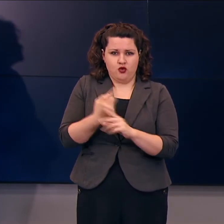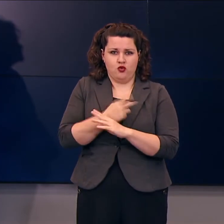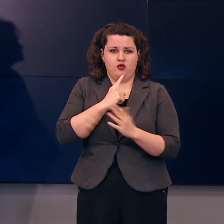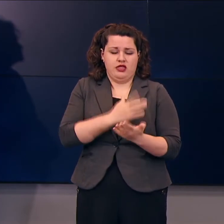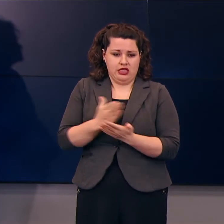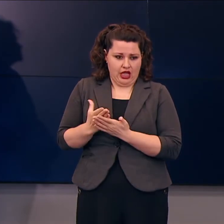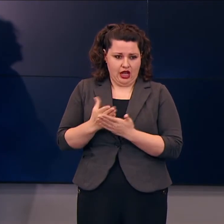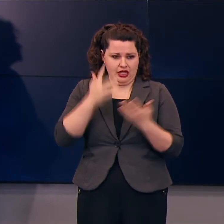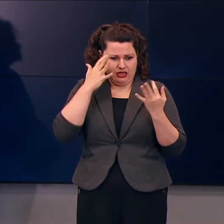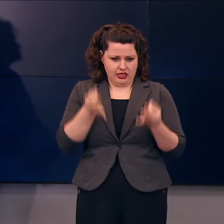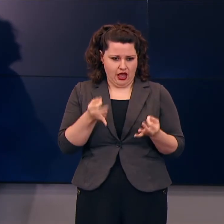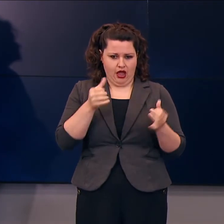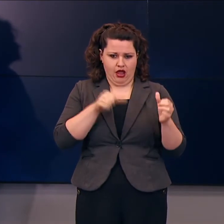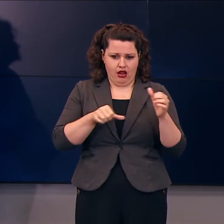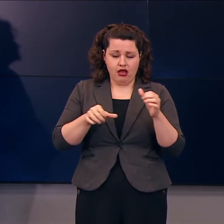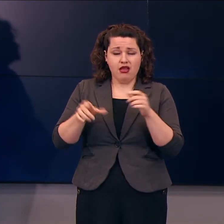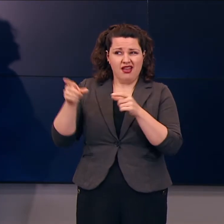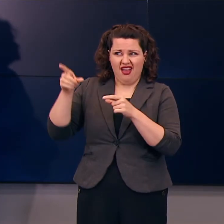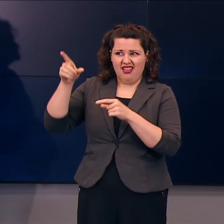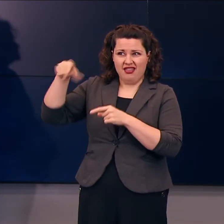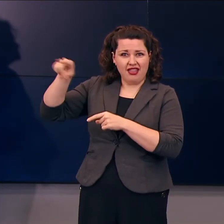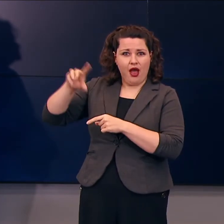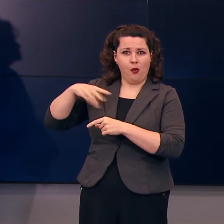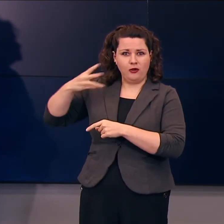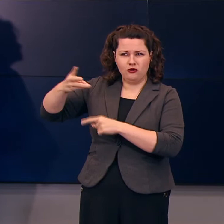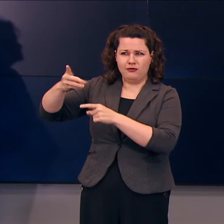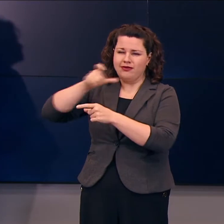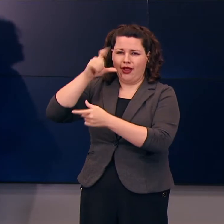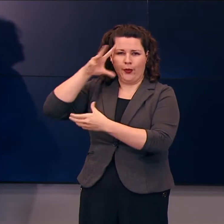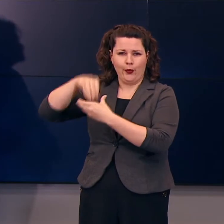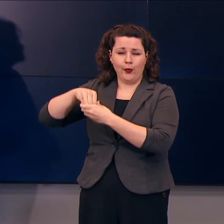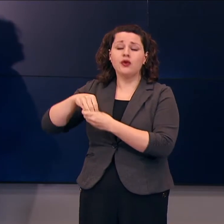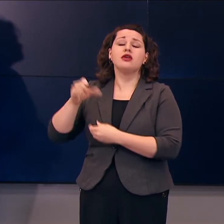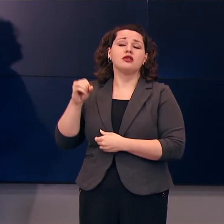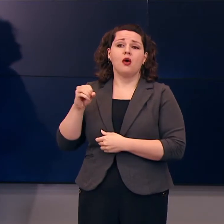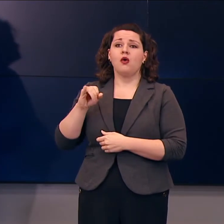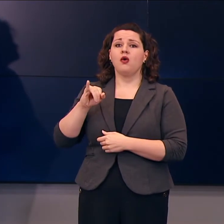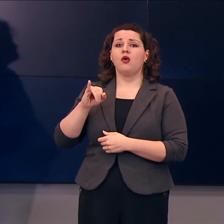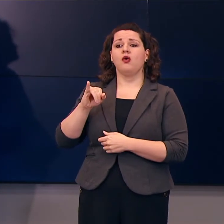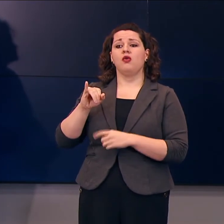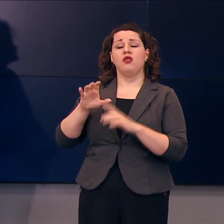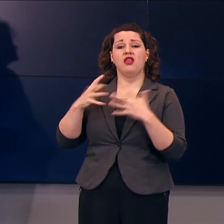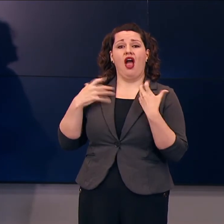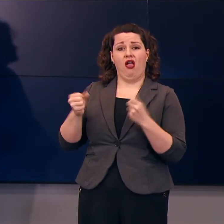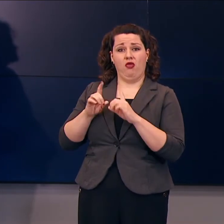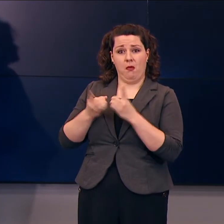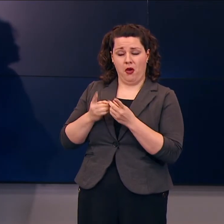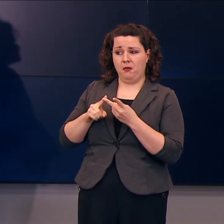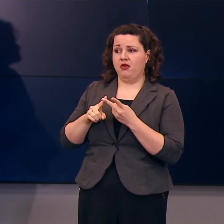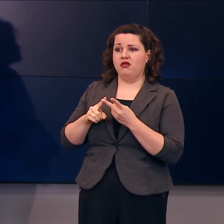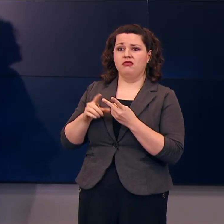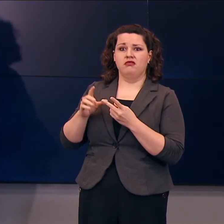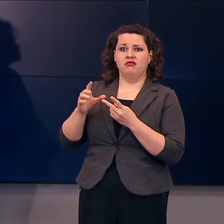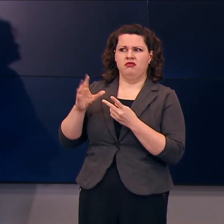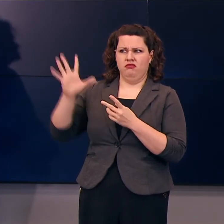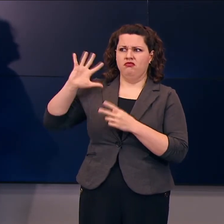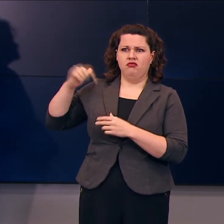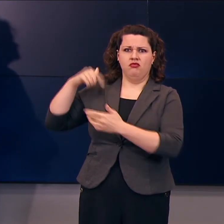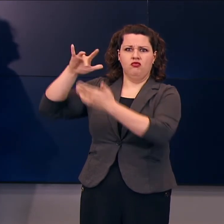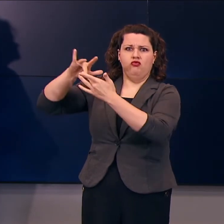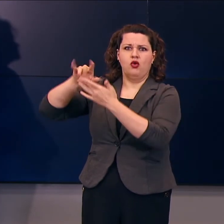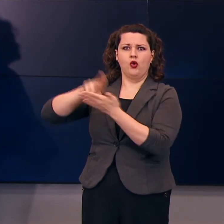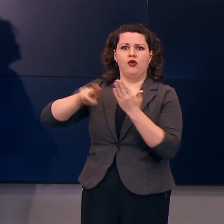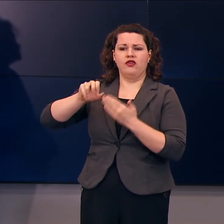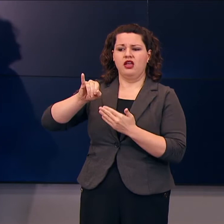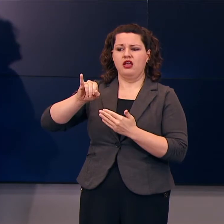lot of that wasn't taken into account. So the Iowa Department of Public Health, and Sarah, I'll let you step in here too, quite some time ago reached out to the